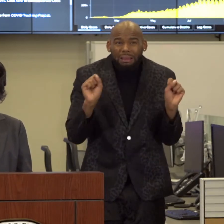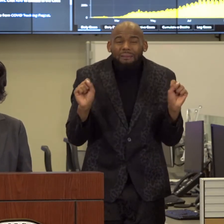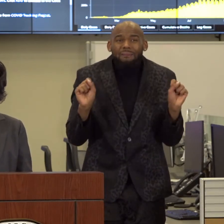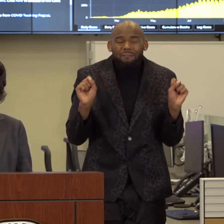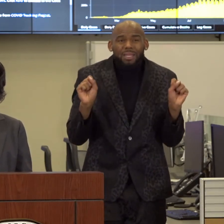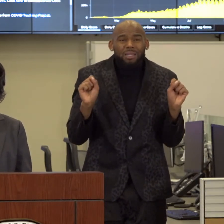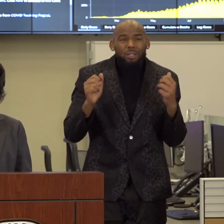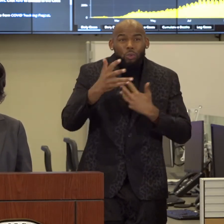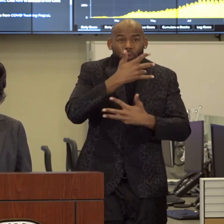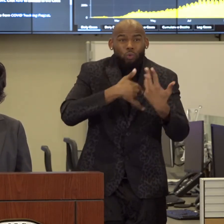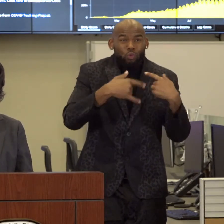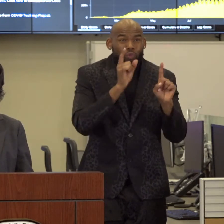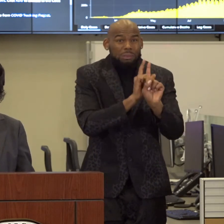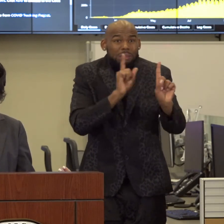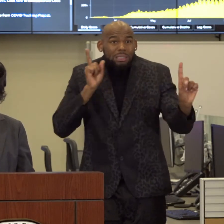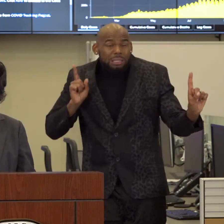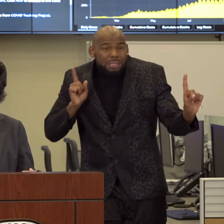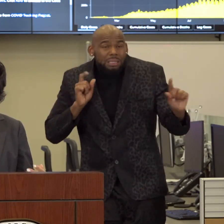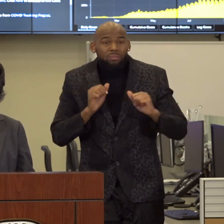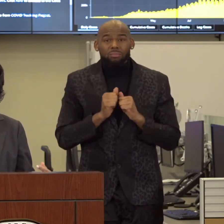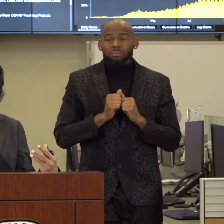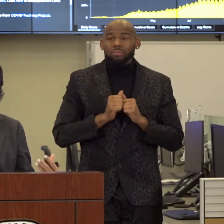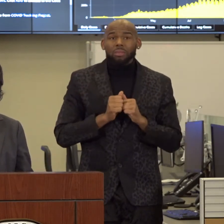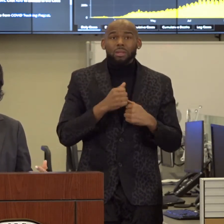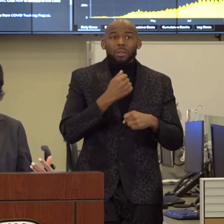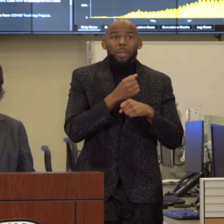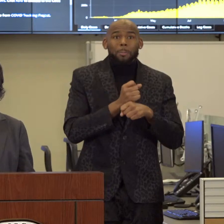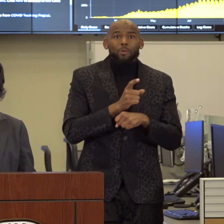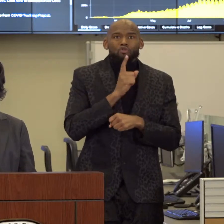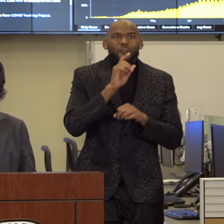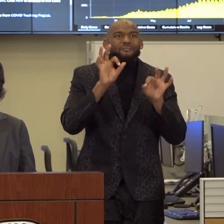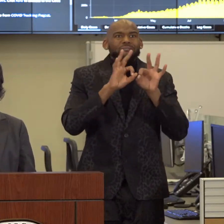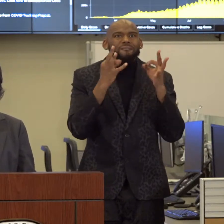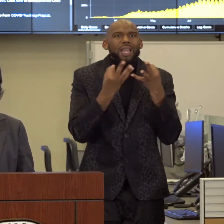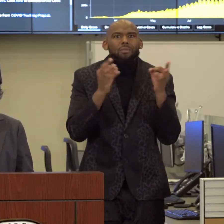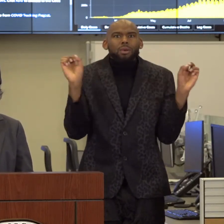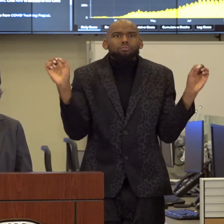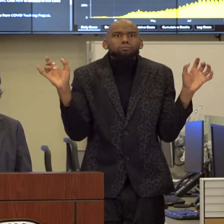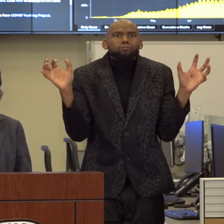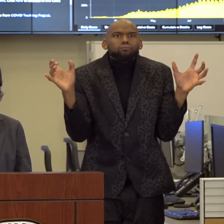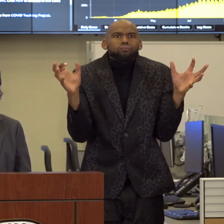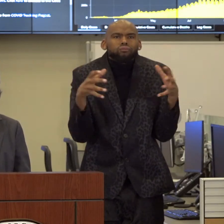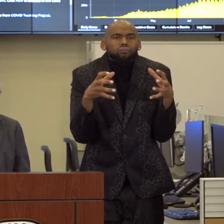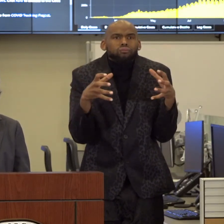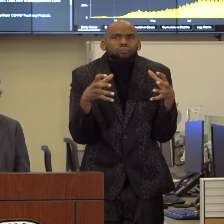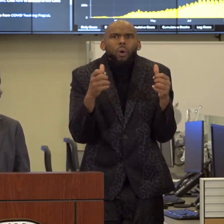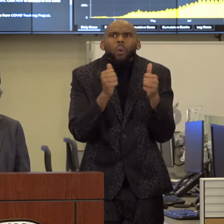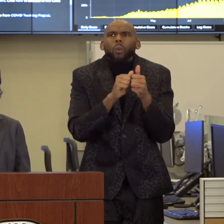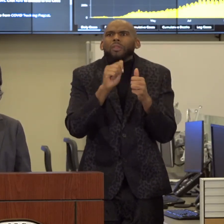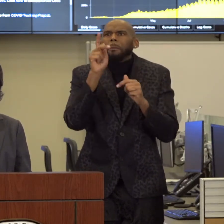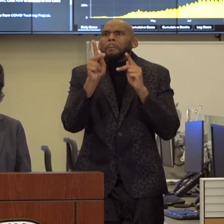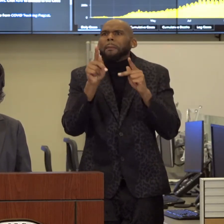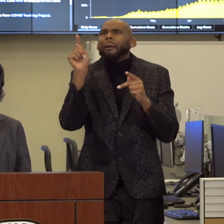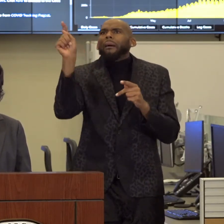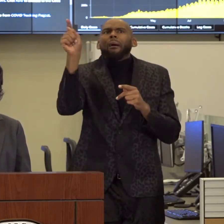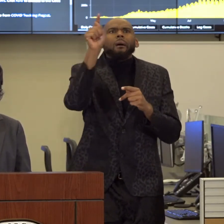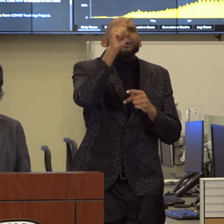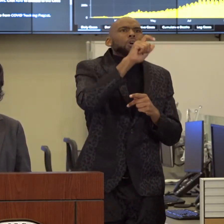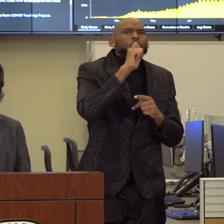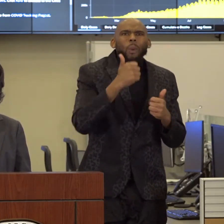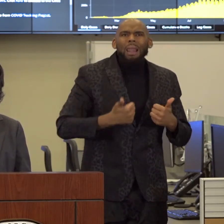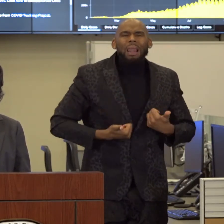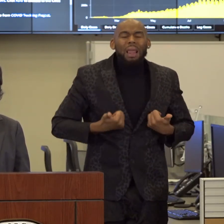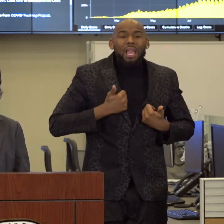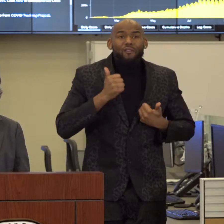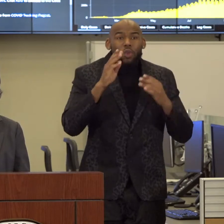Practice social distancing. Make sure that you are still not doing those family gatherings in your home with people who do not live in your residence. Wash your